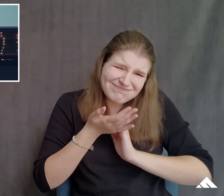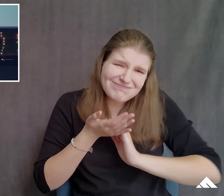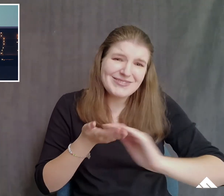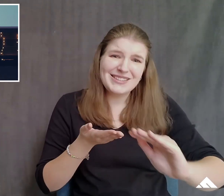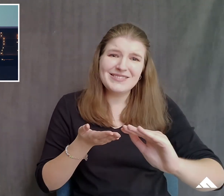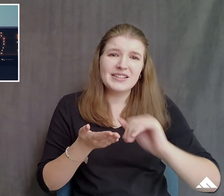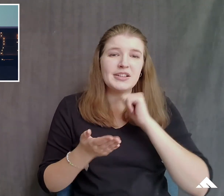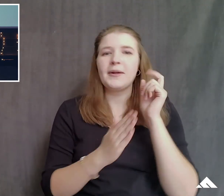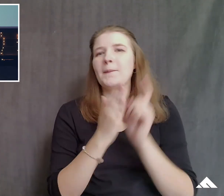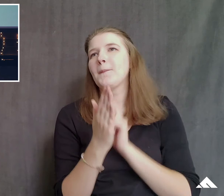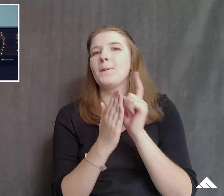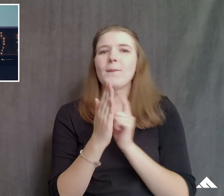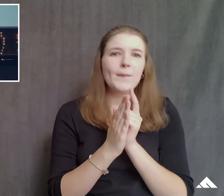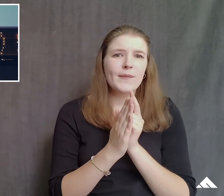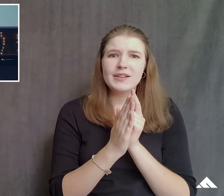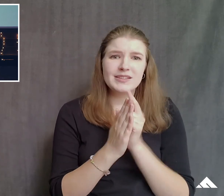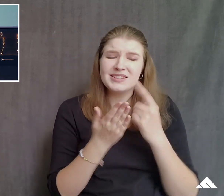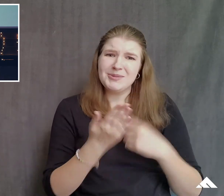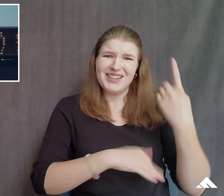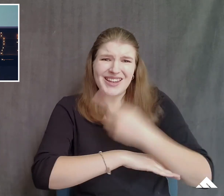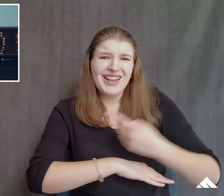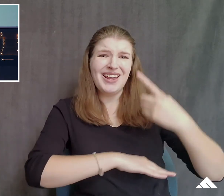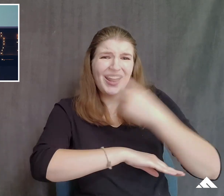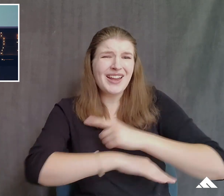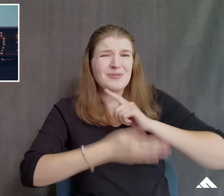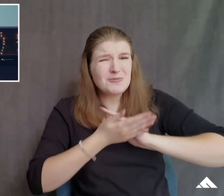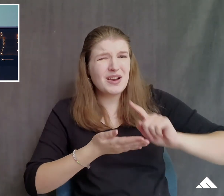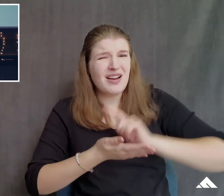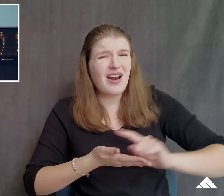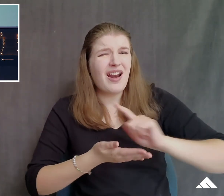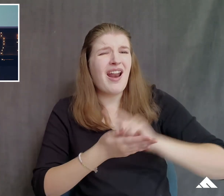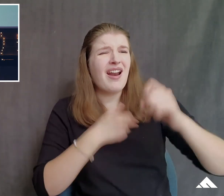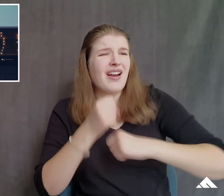just hours, days, weeks, years.